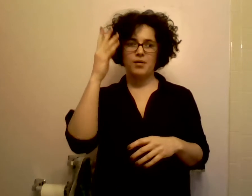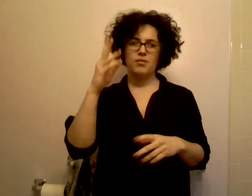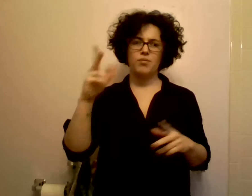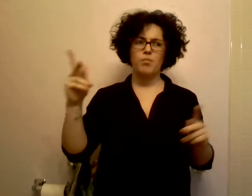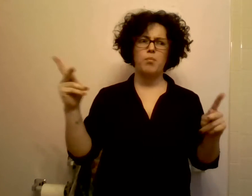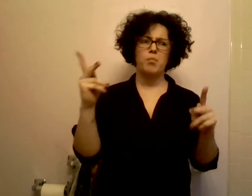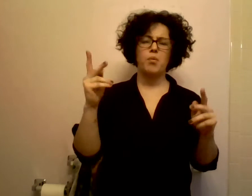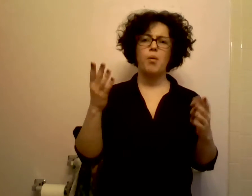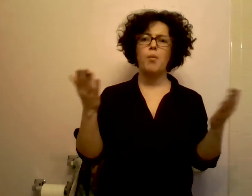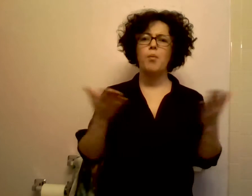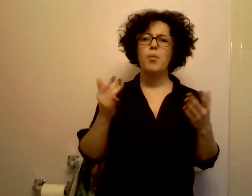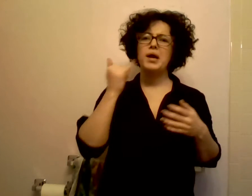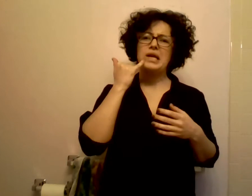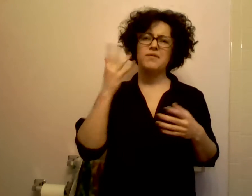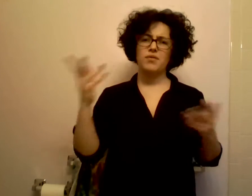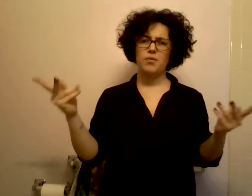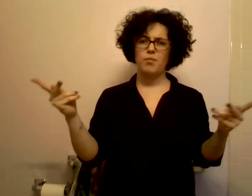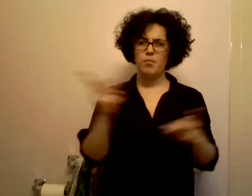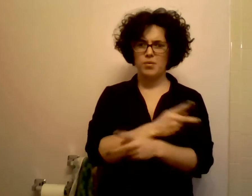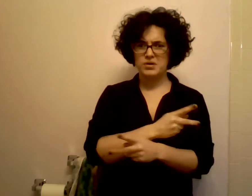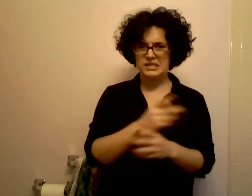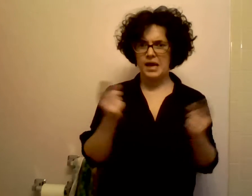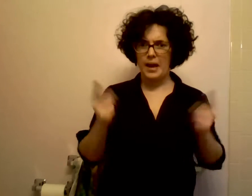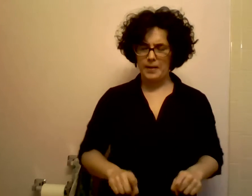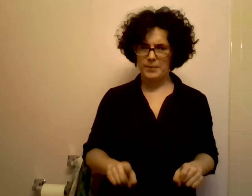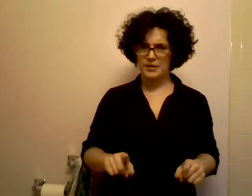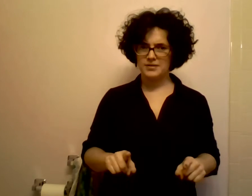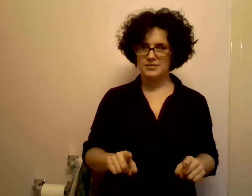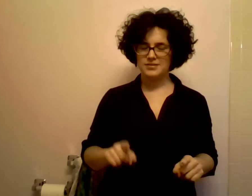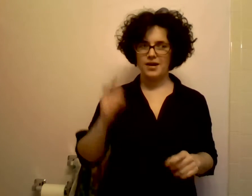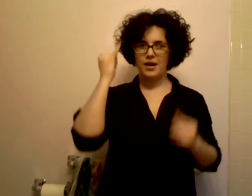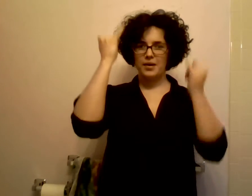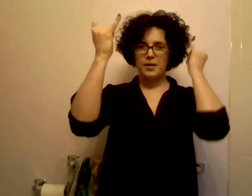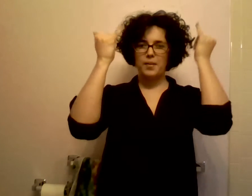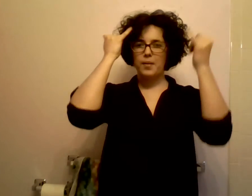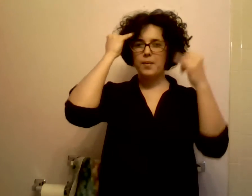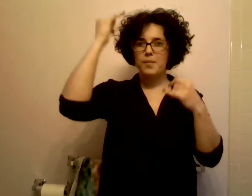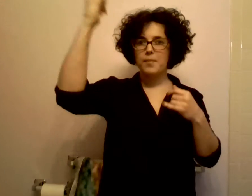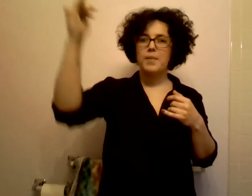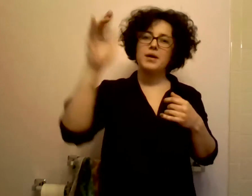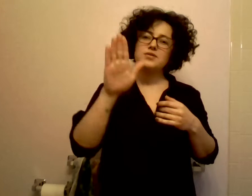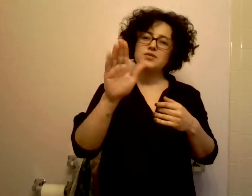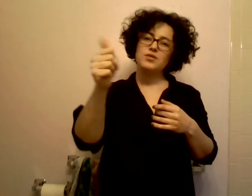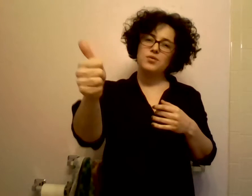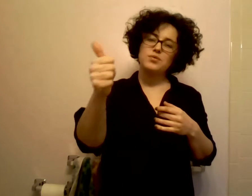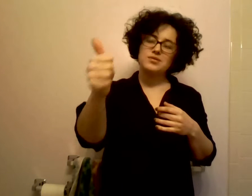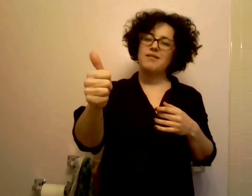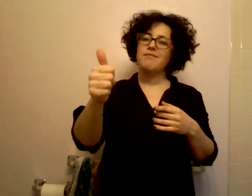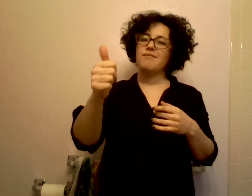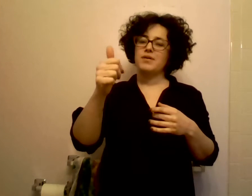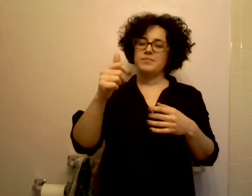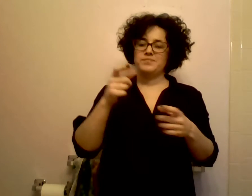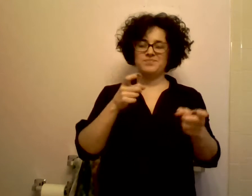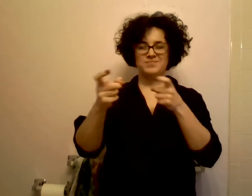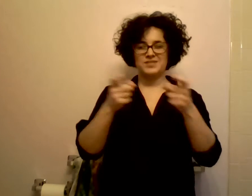imagine yourself handling it. Every experience we've had began in thought and was projected into the